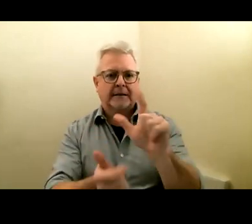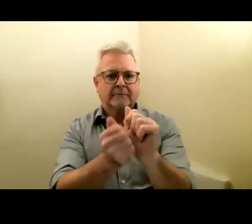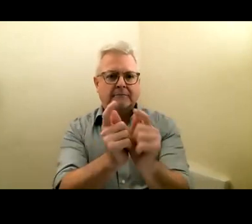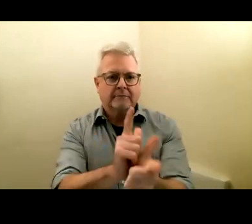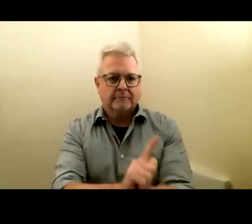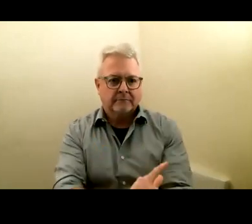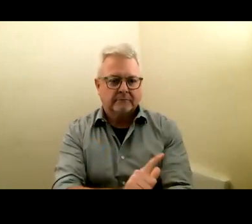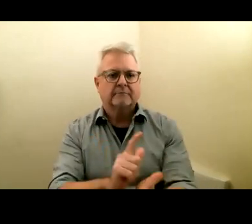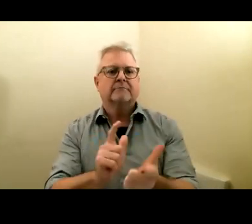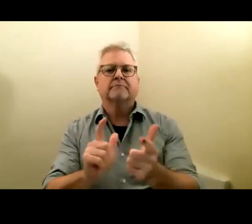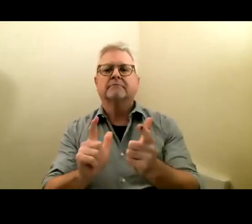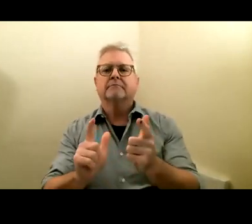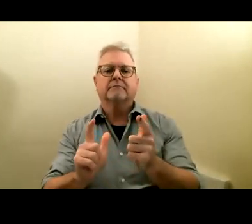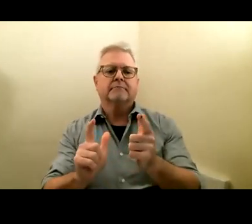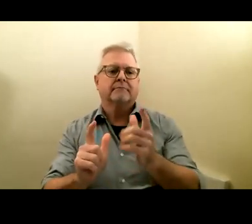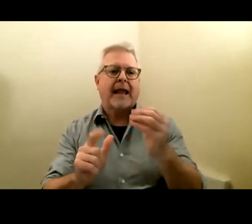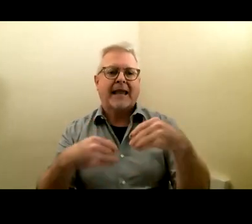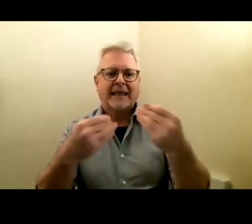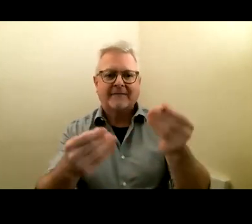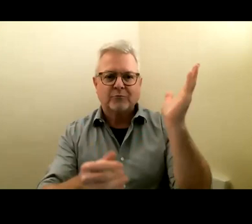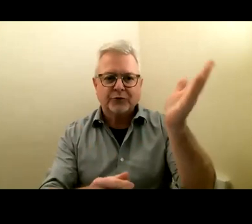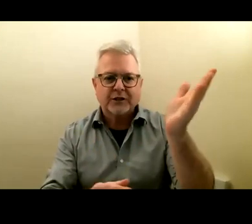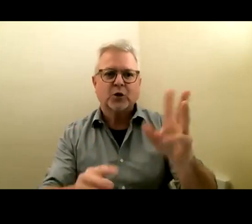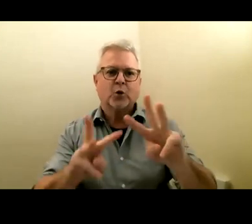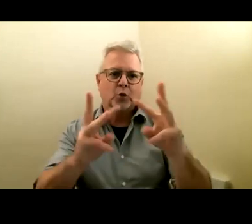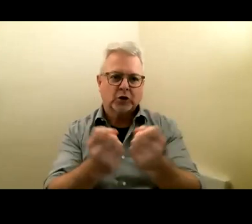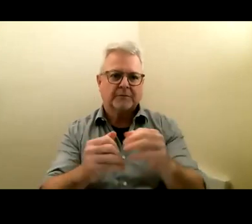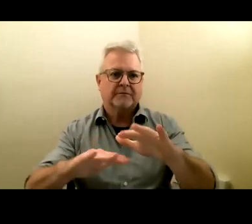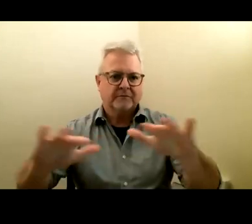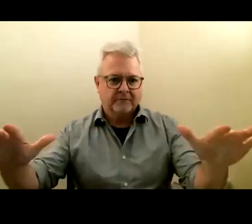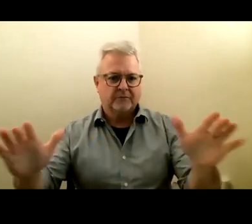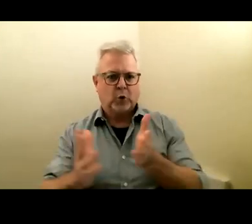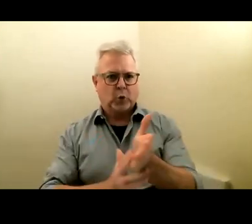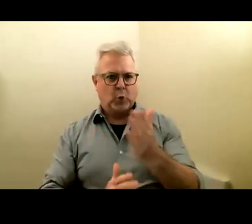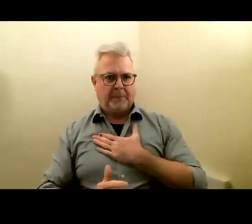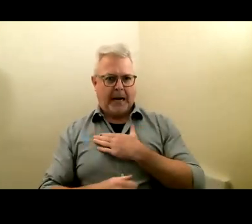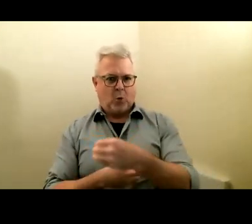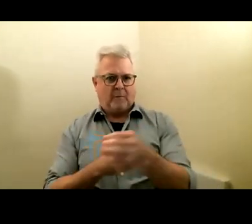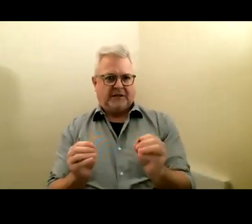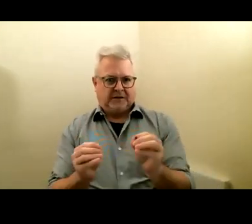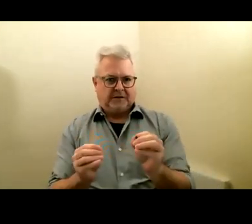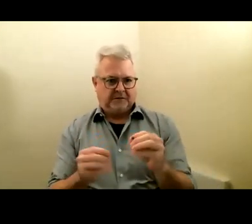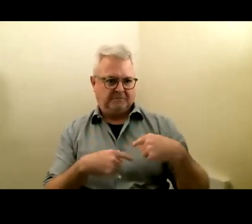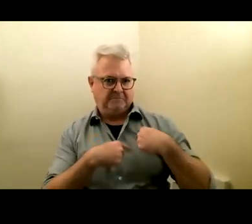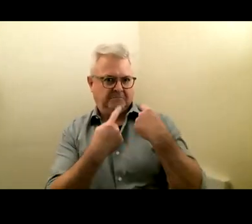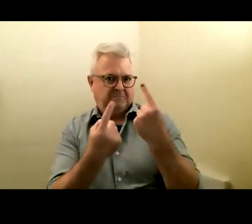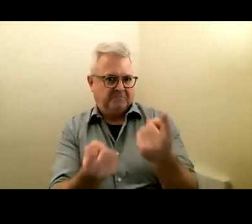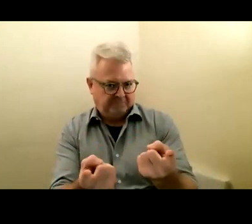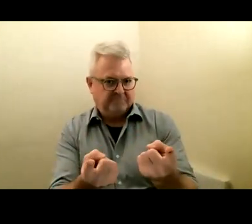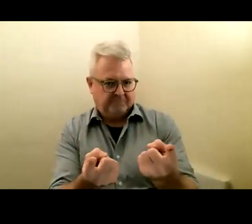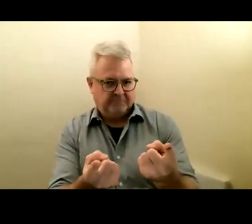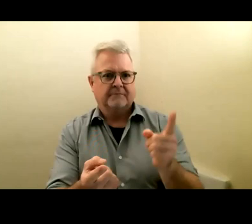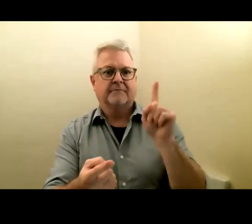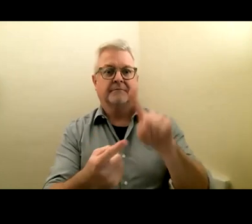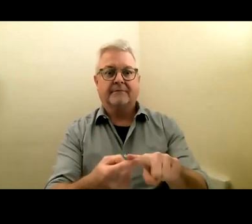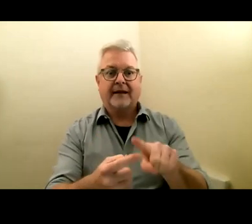been able to provide ASL translation and give presentations and workshops through my